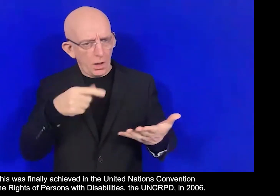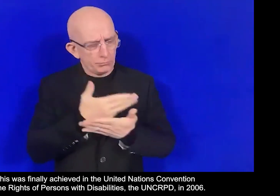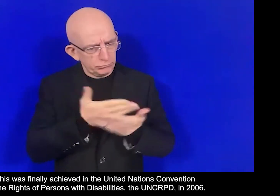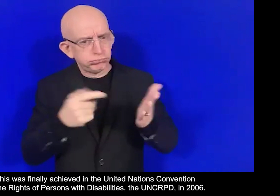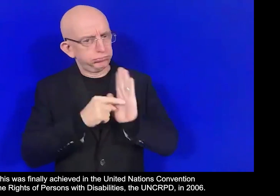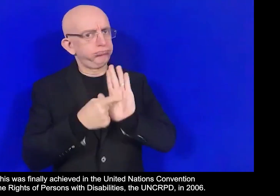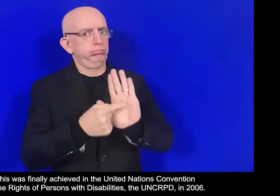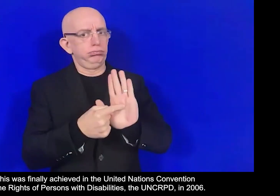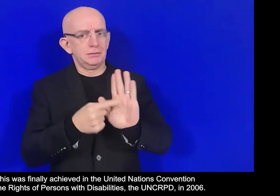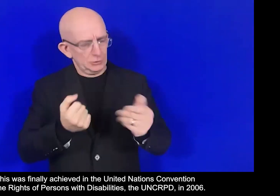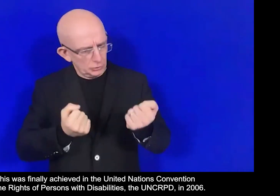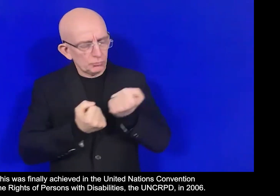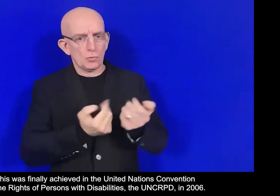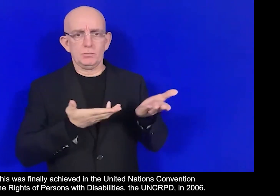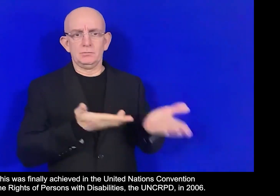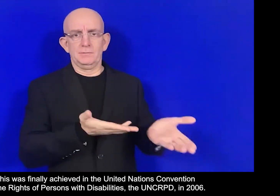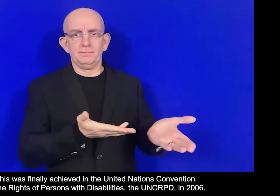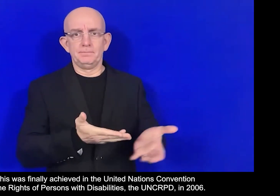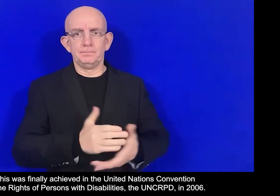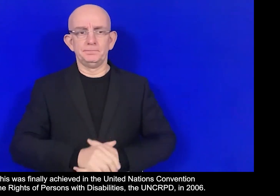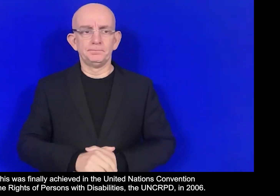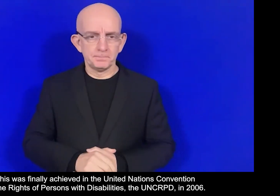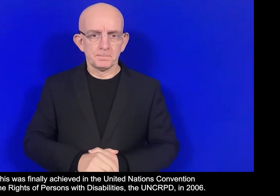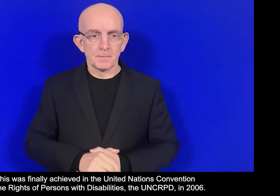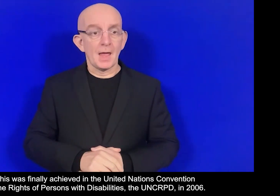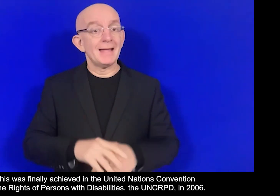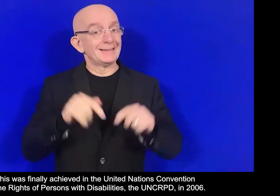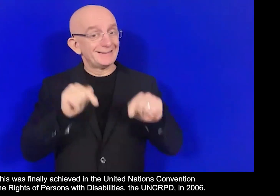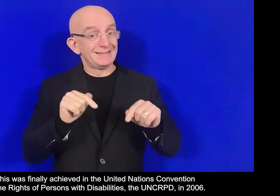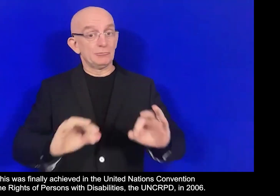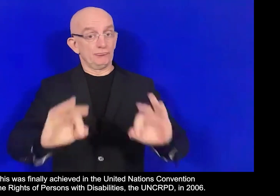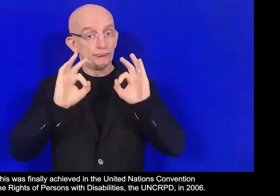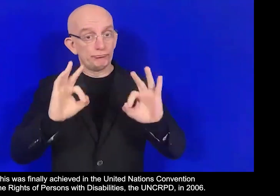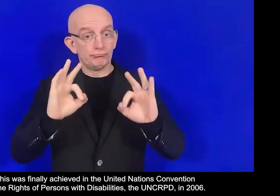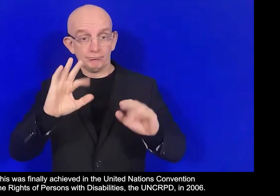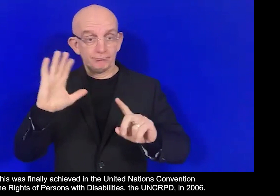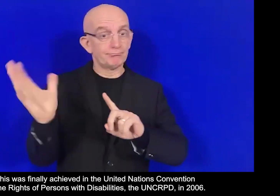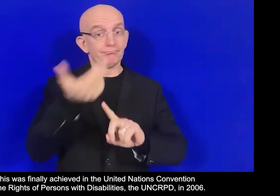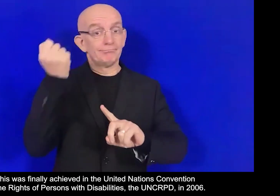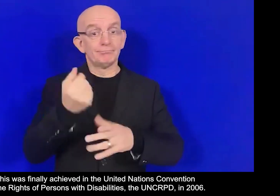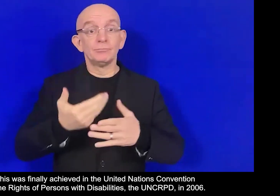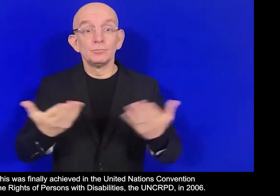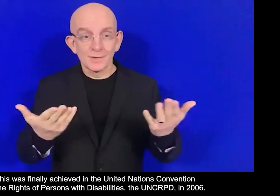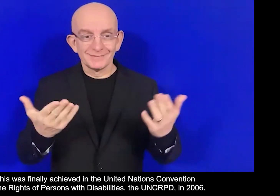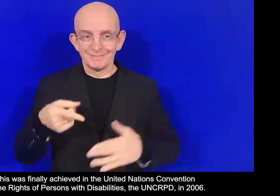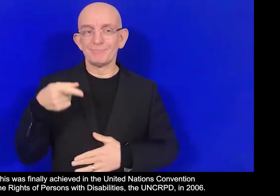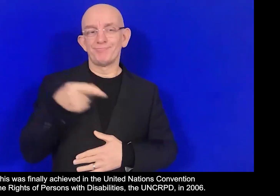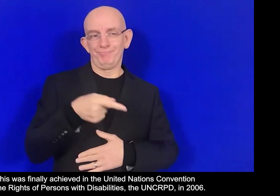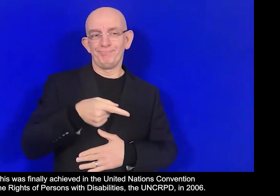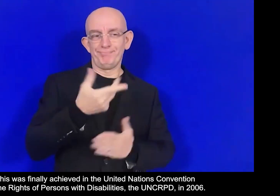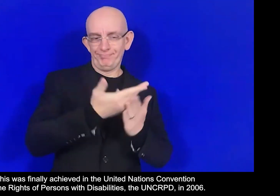This was finally achieved in the United Nations Convention of the Rights of Persons with Disabilities,